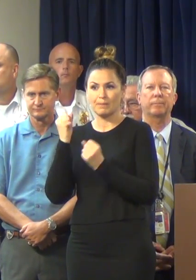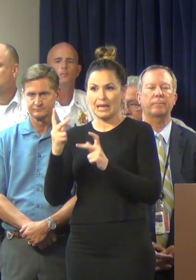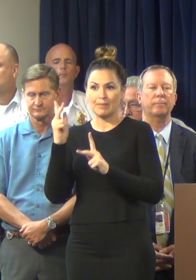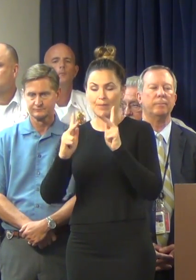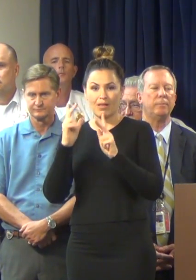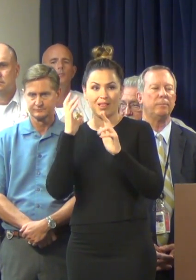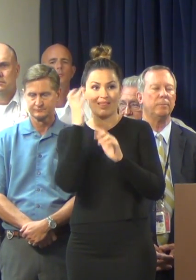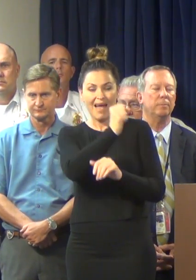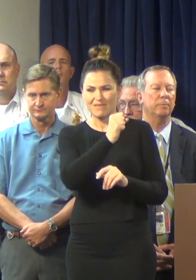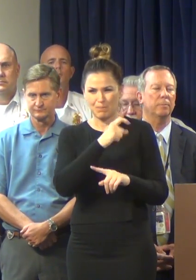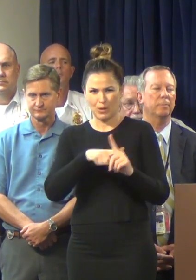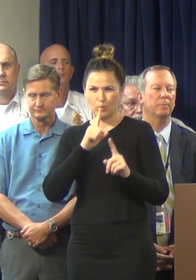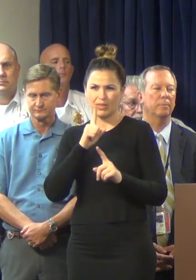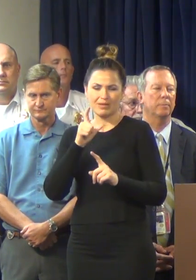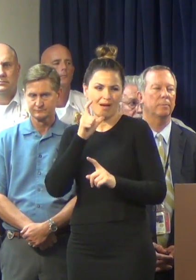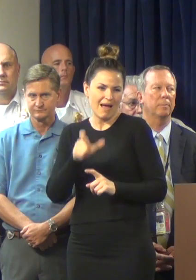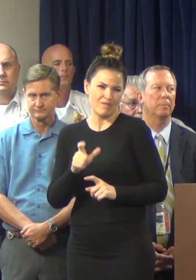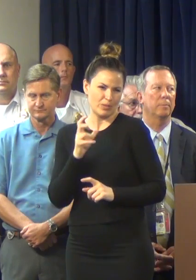left that didn't need to leave.